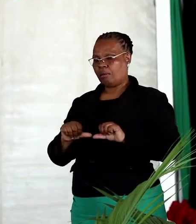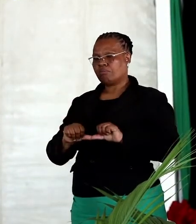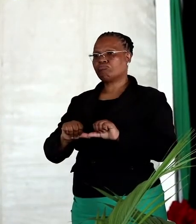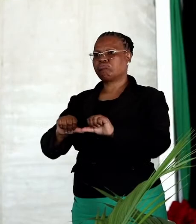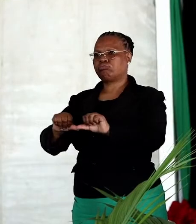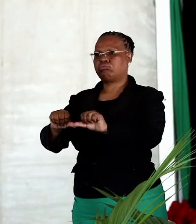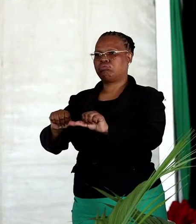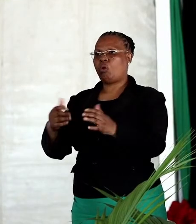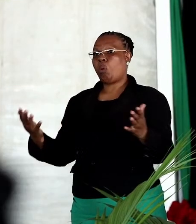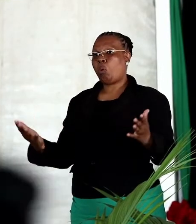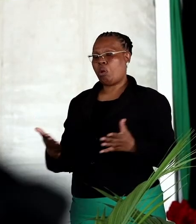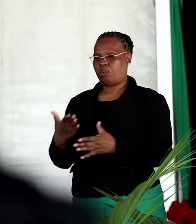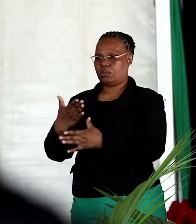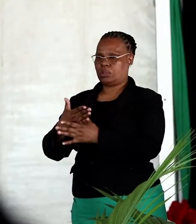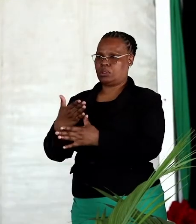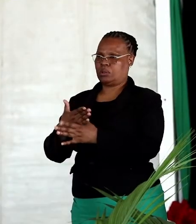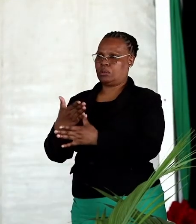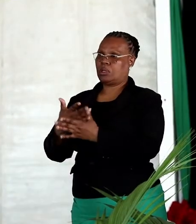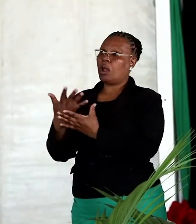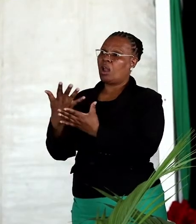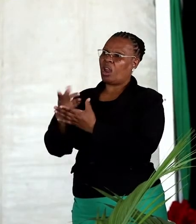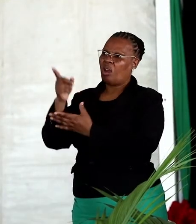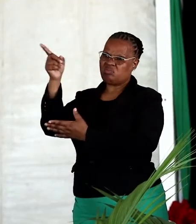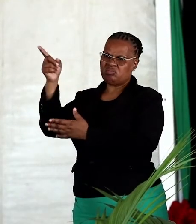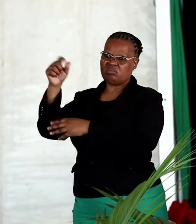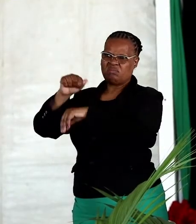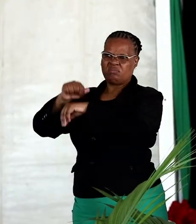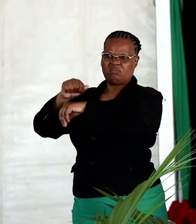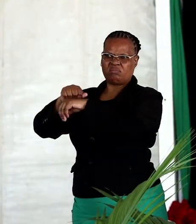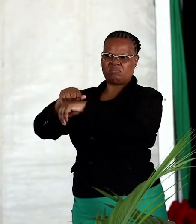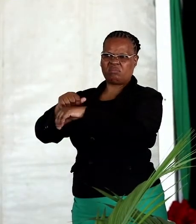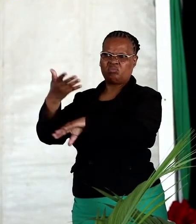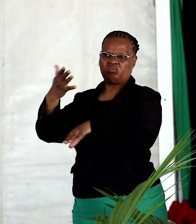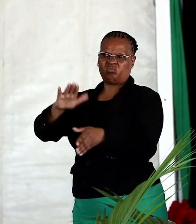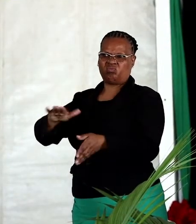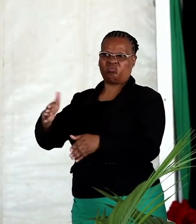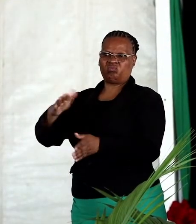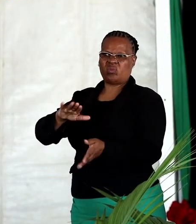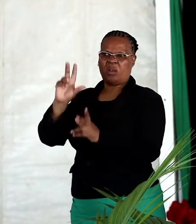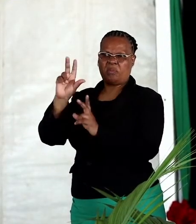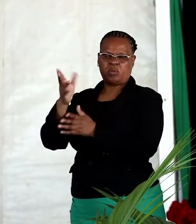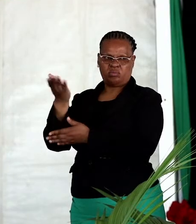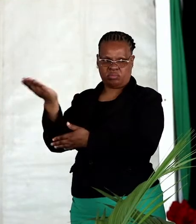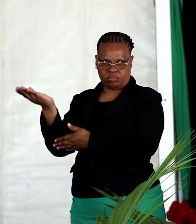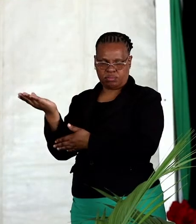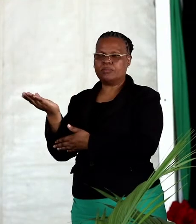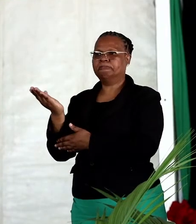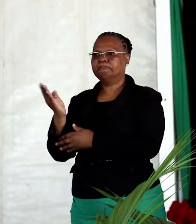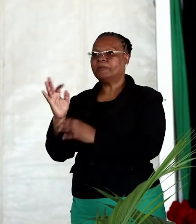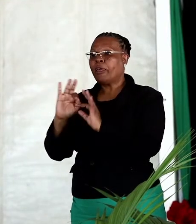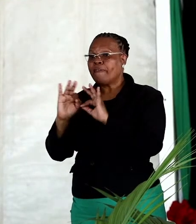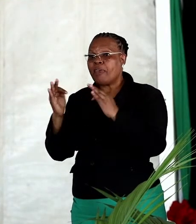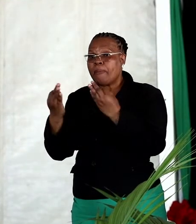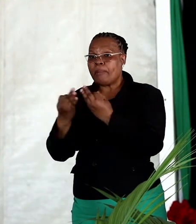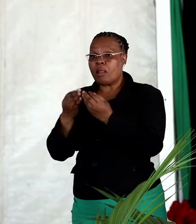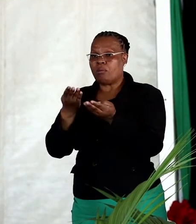ndibulise ifamilies zonke ezilapha zeBhisho